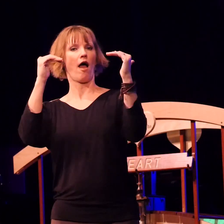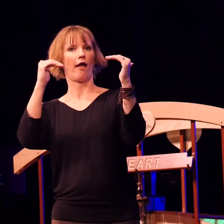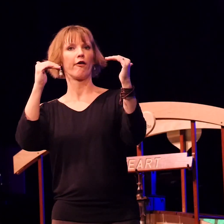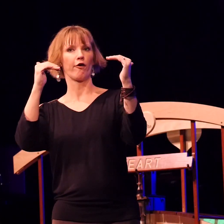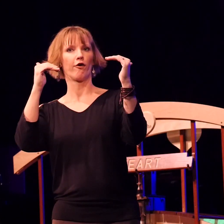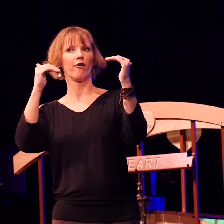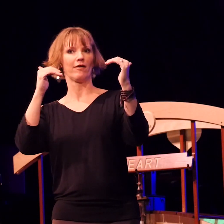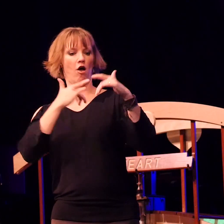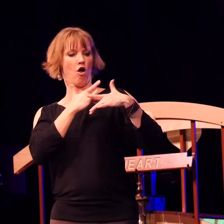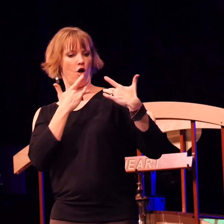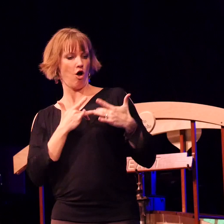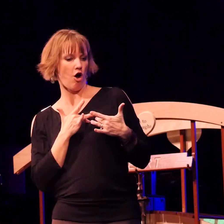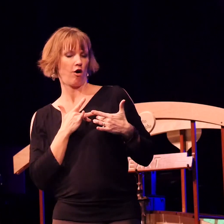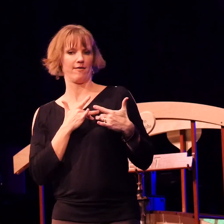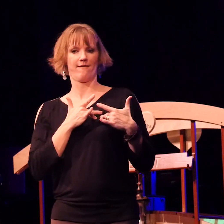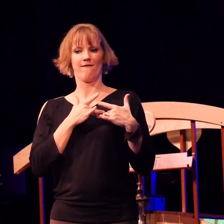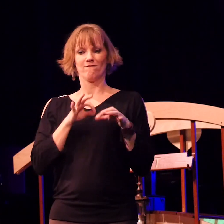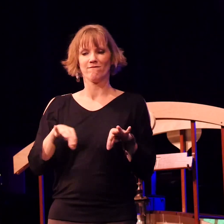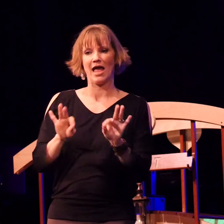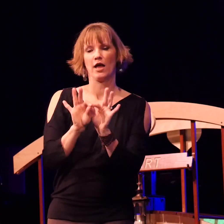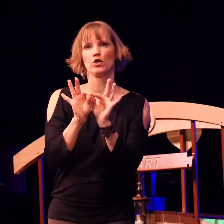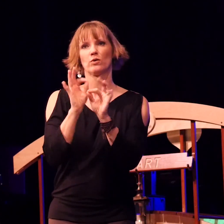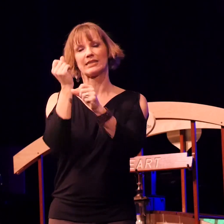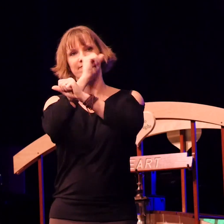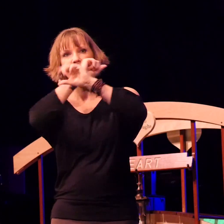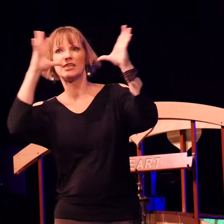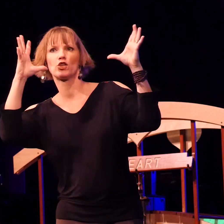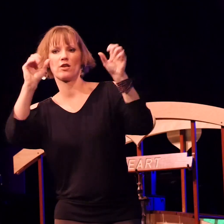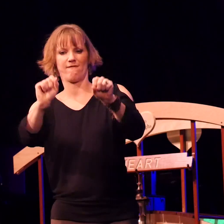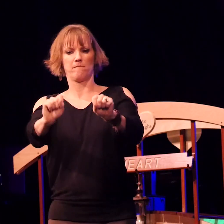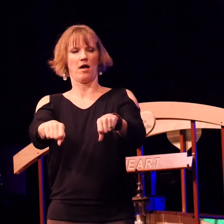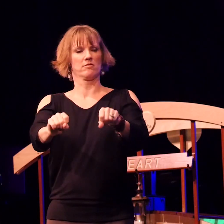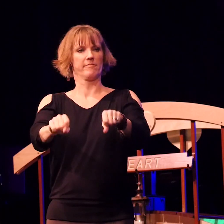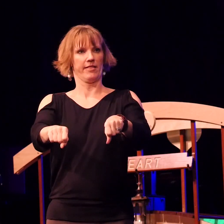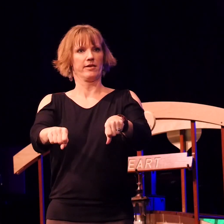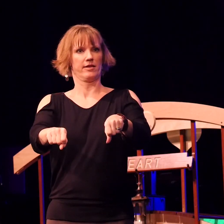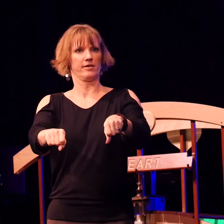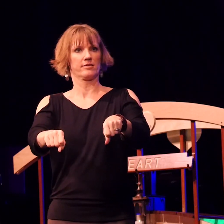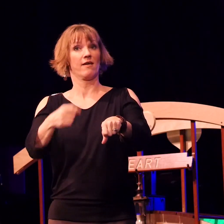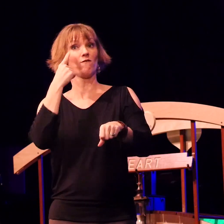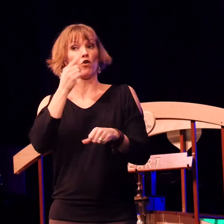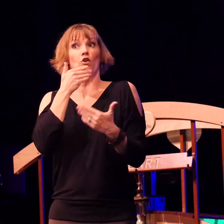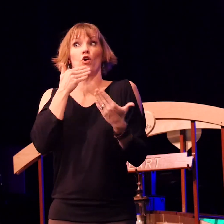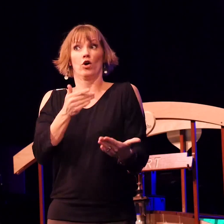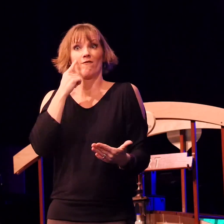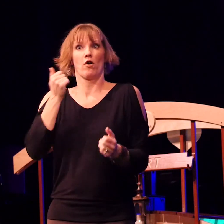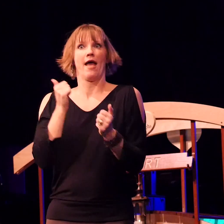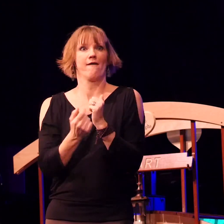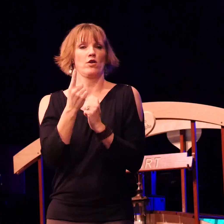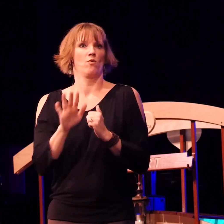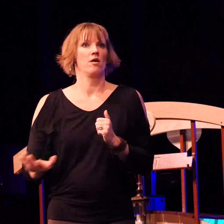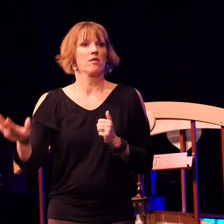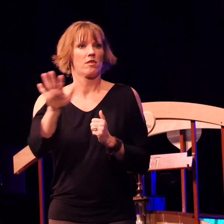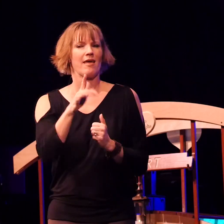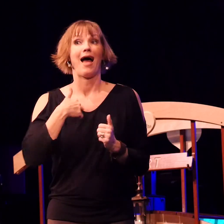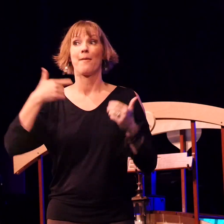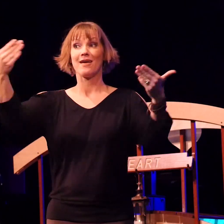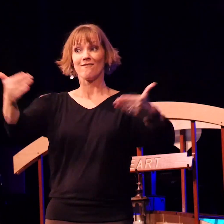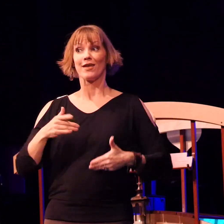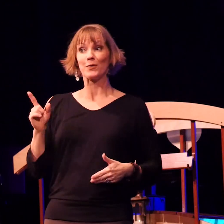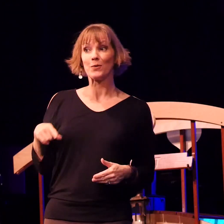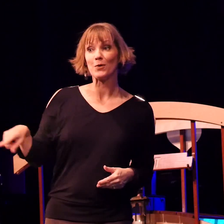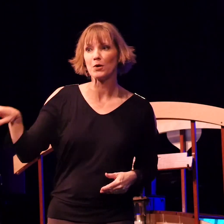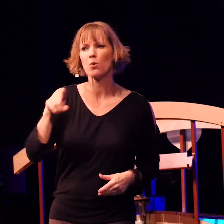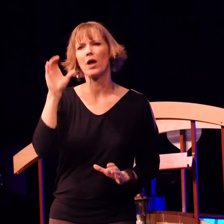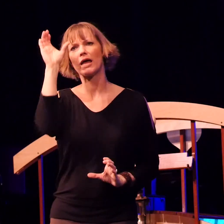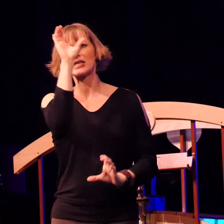to heart and to values and to a vision of what's possible and for the good of all. And I'm inviting you to